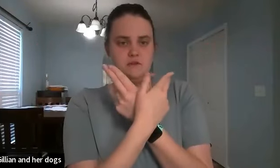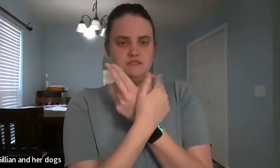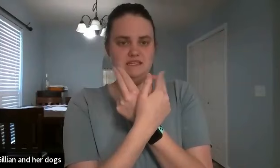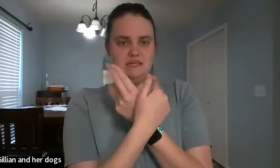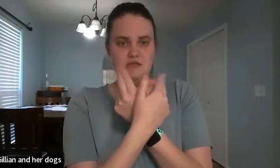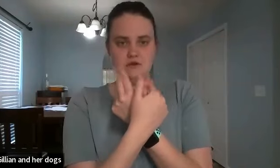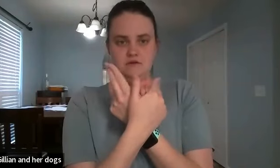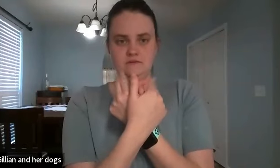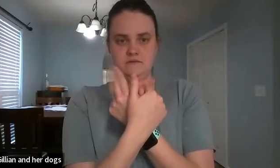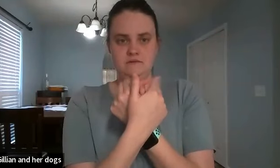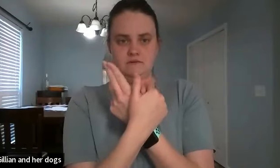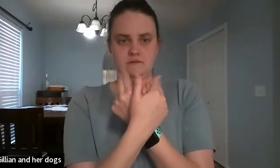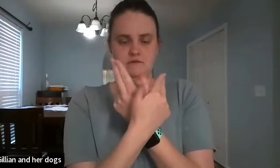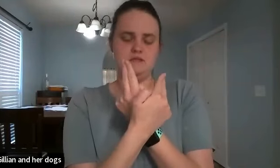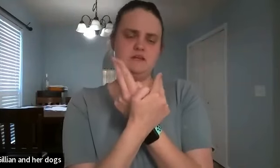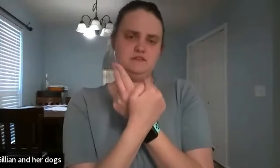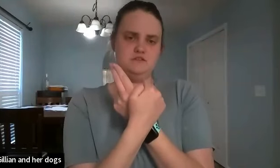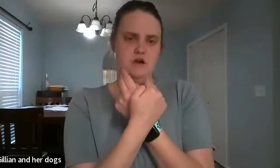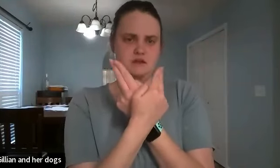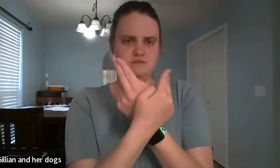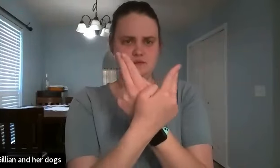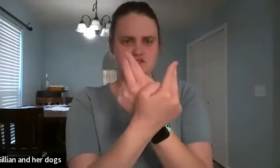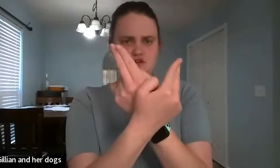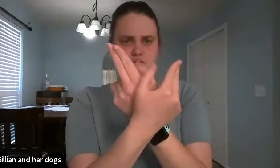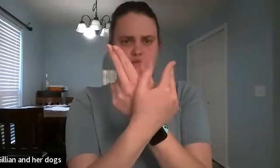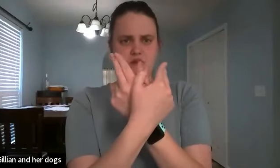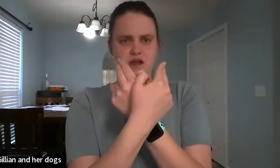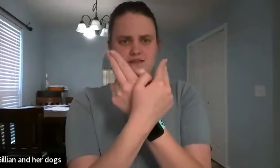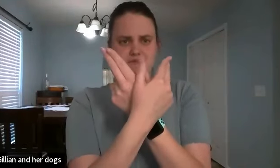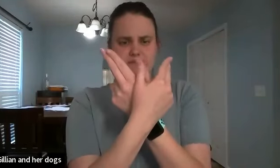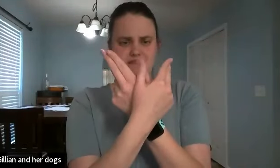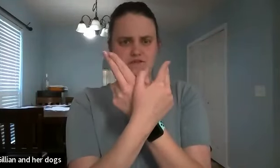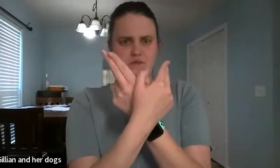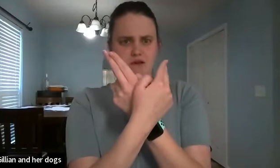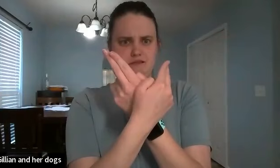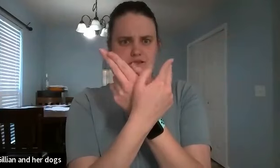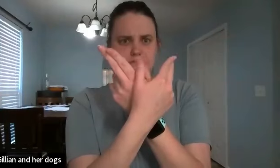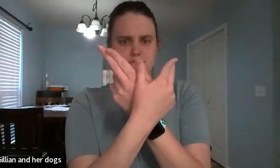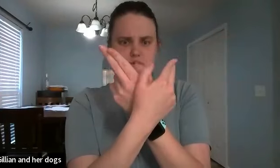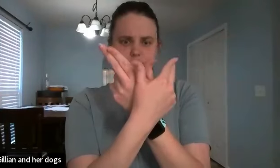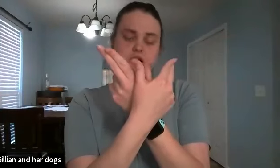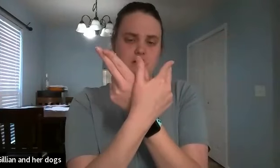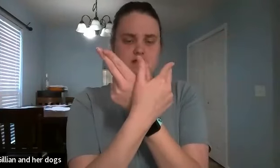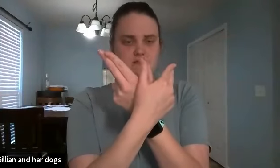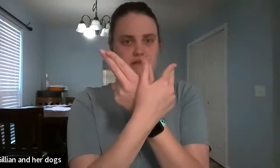thumbs together. Sometimes they're not. Sometimes there's no thumbs, but I sometimes leave them on accident, or not on accident, but I leave